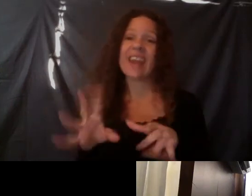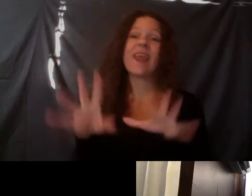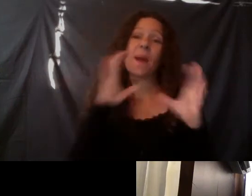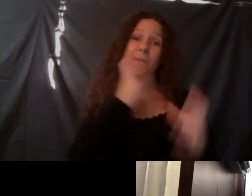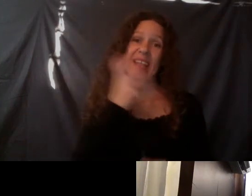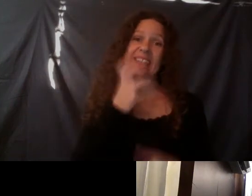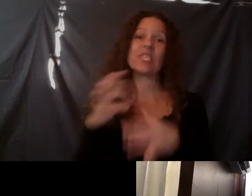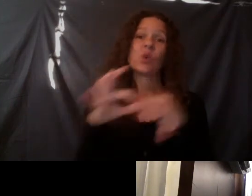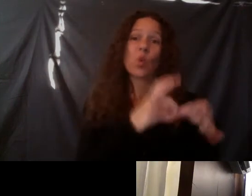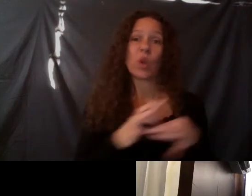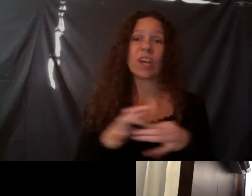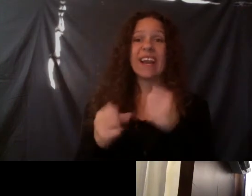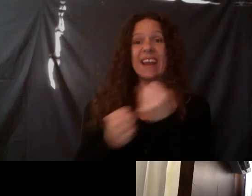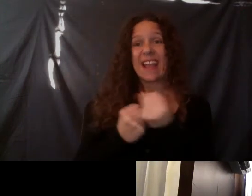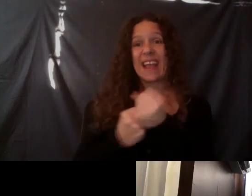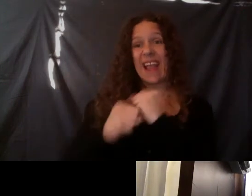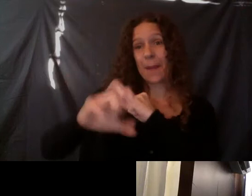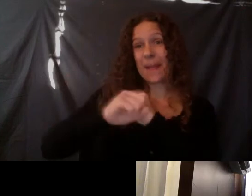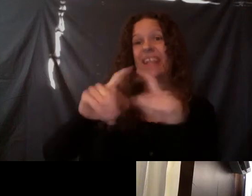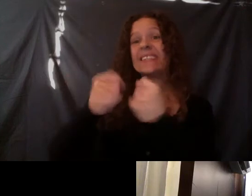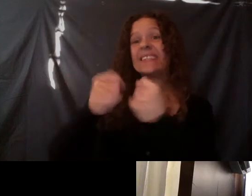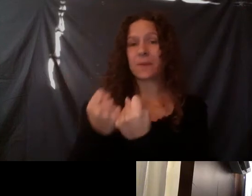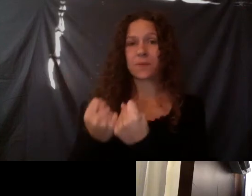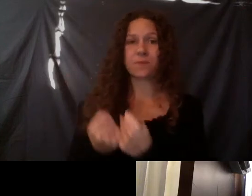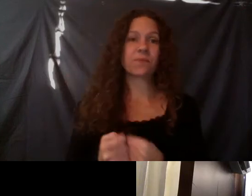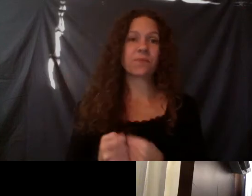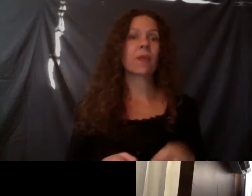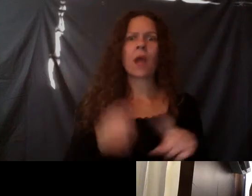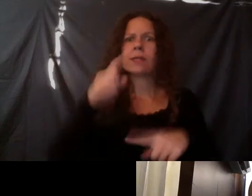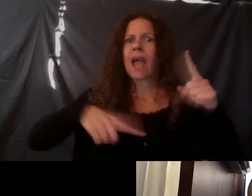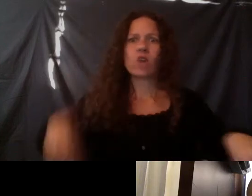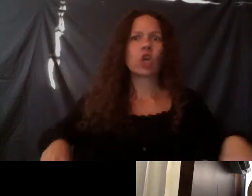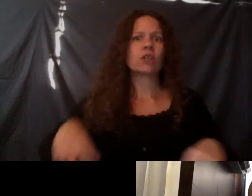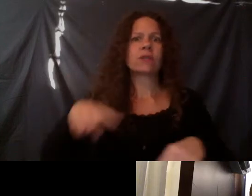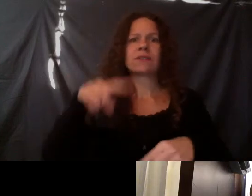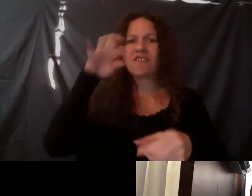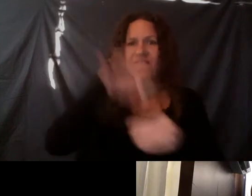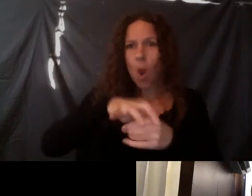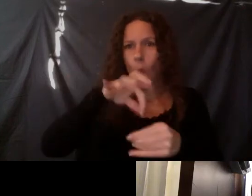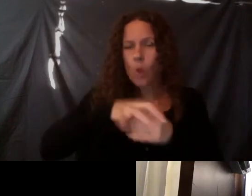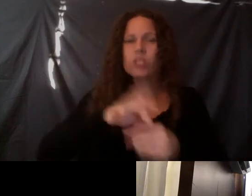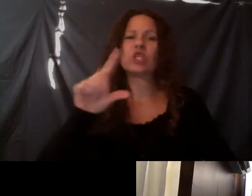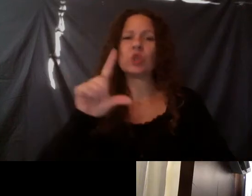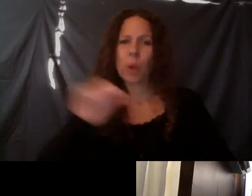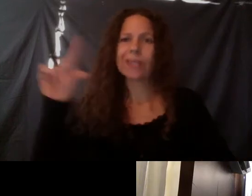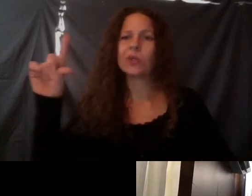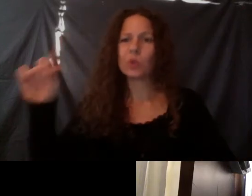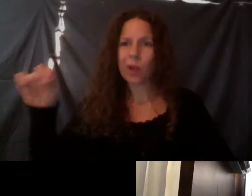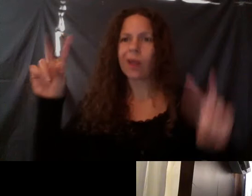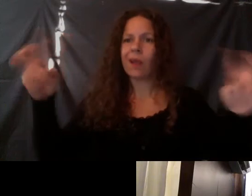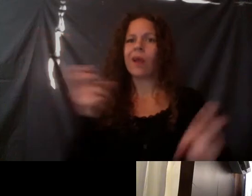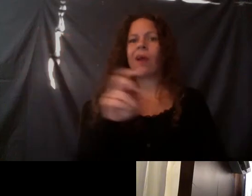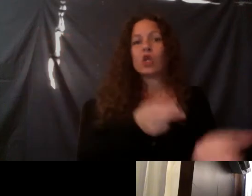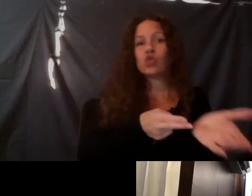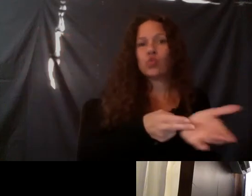slide. We built a diverse Vote 2020 Truth Squad and provided them with a toolkit filled